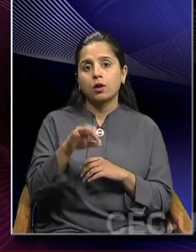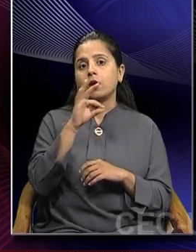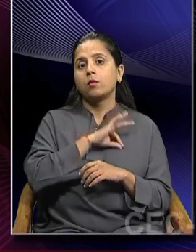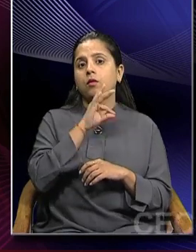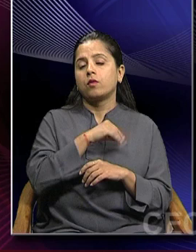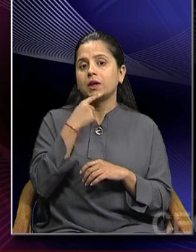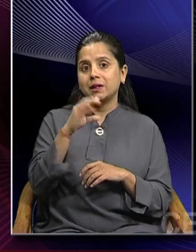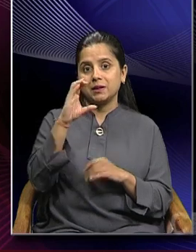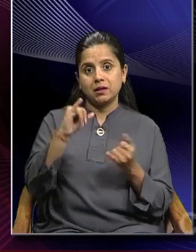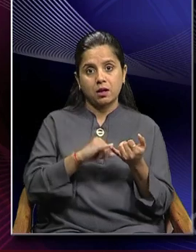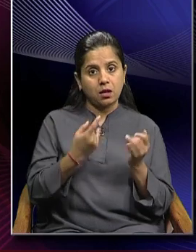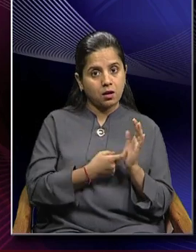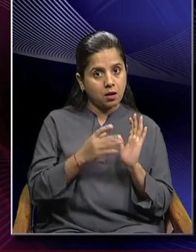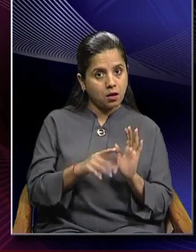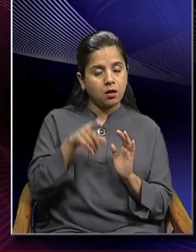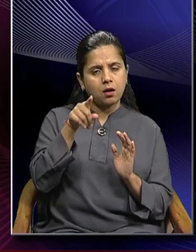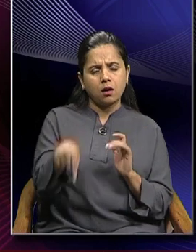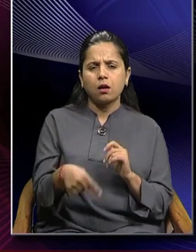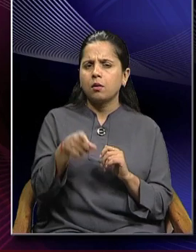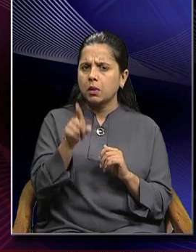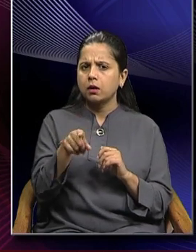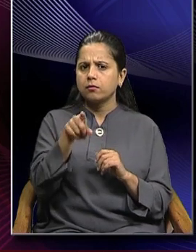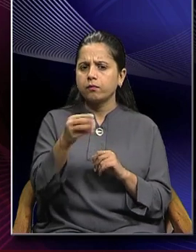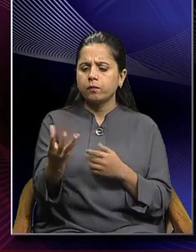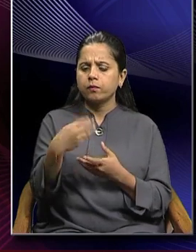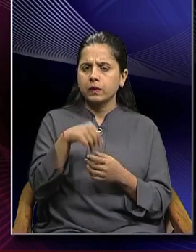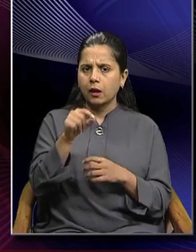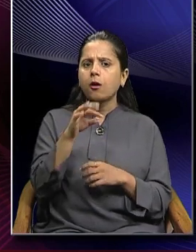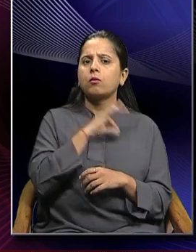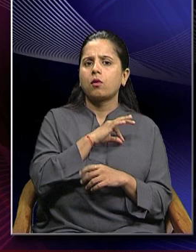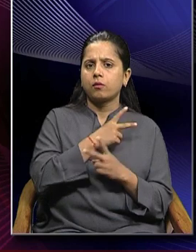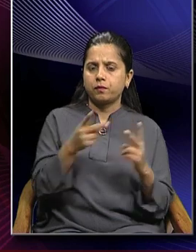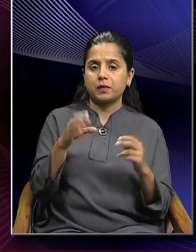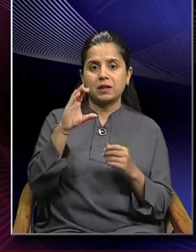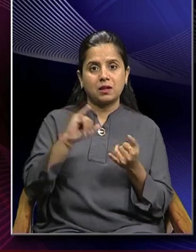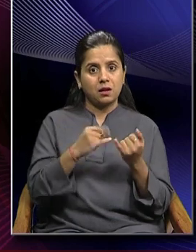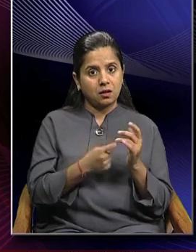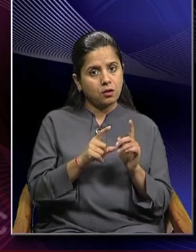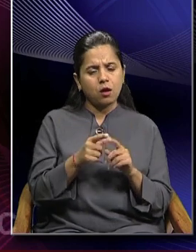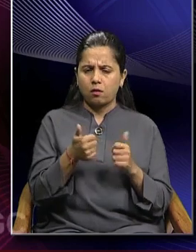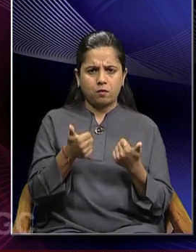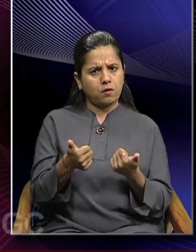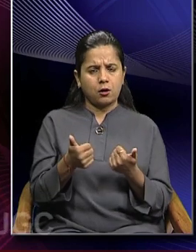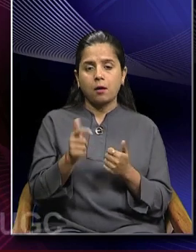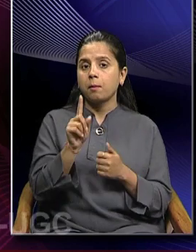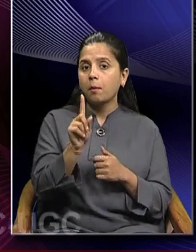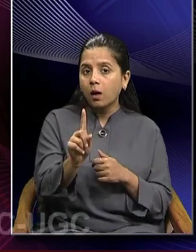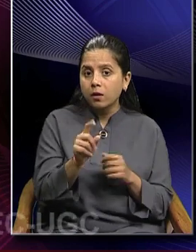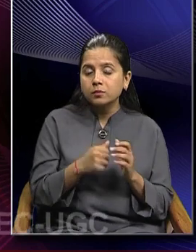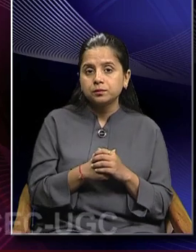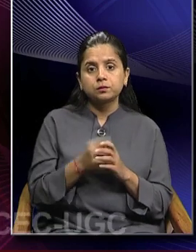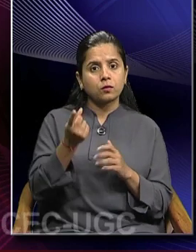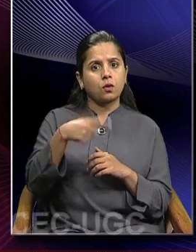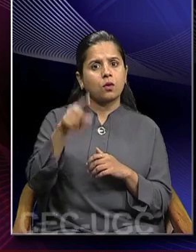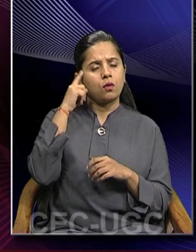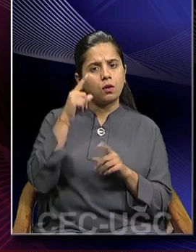on CSR, you take a significant proportion of your profit on CSR, that is fine. But you should